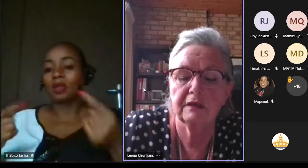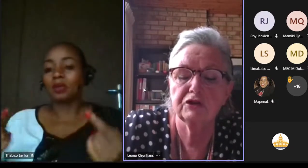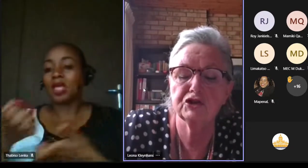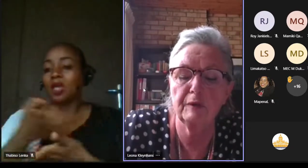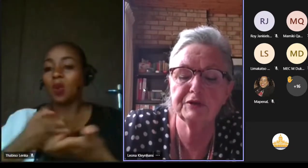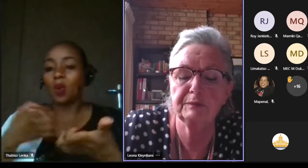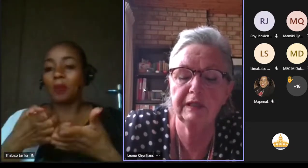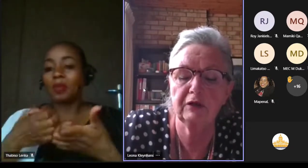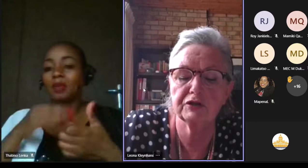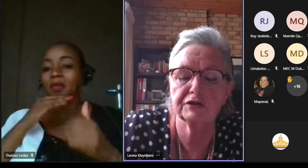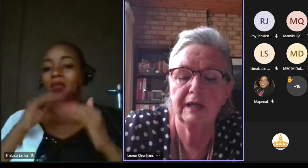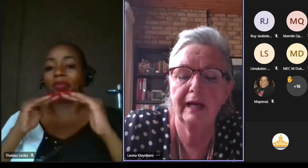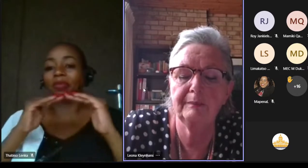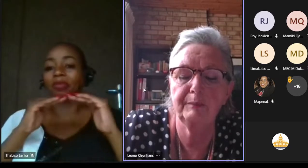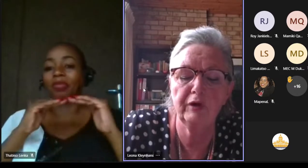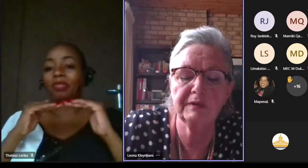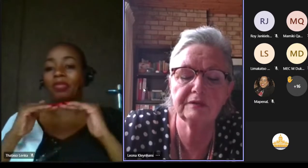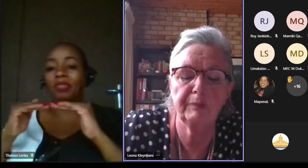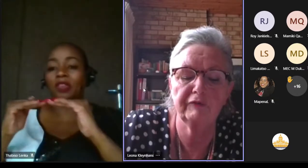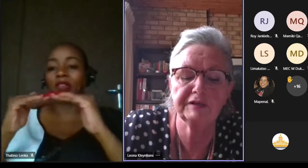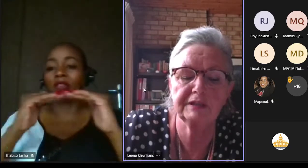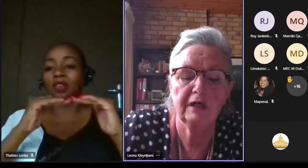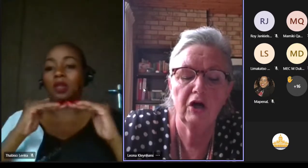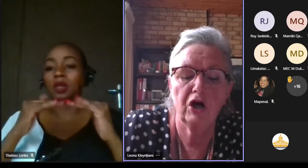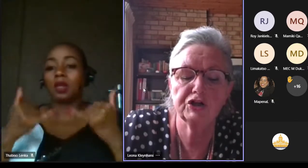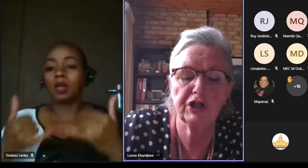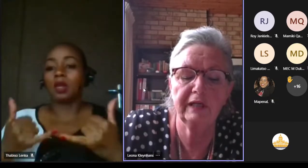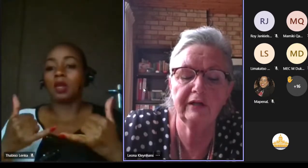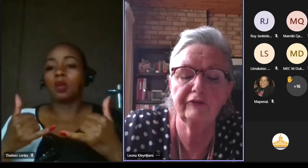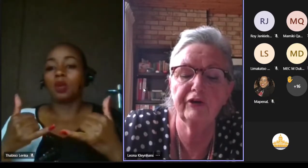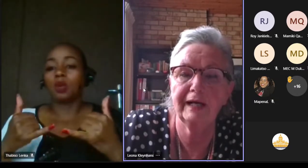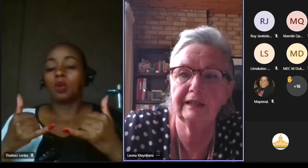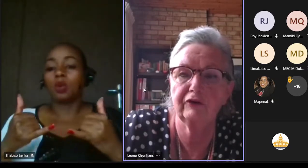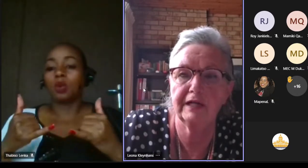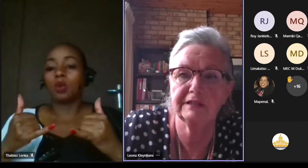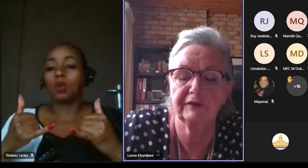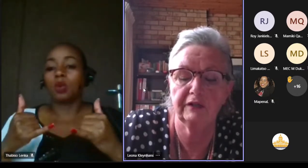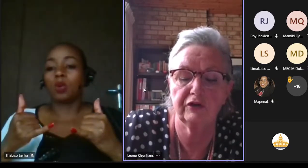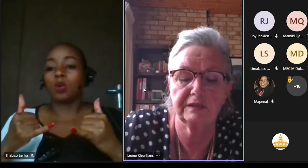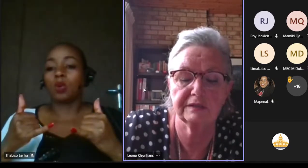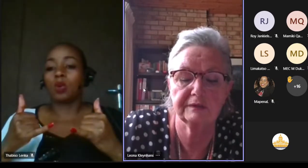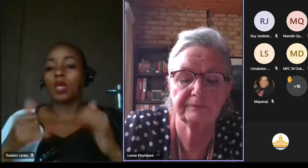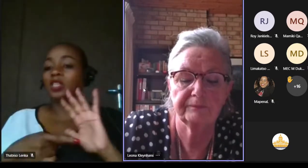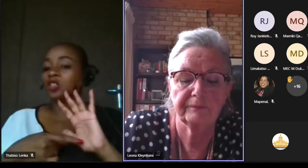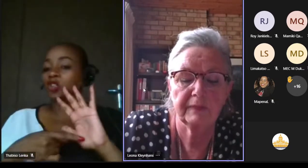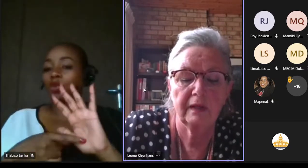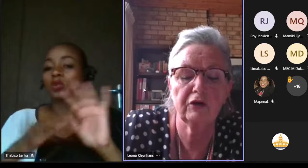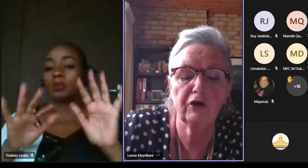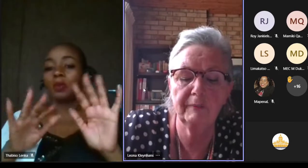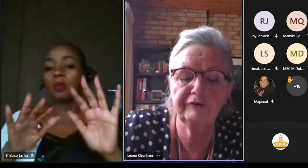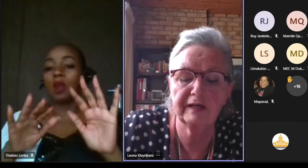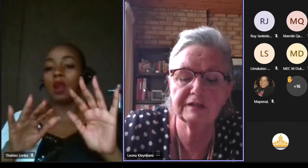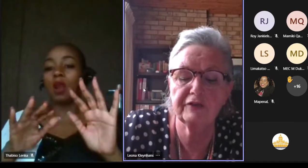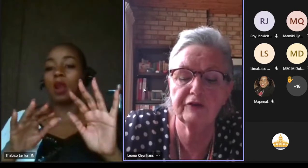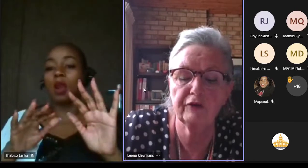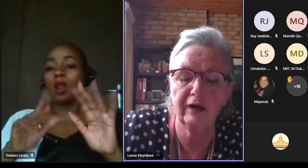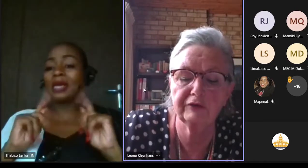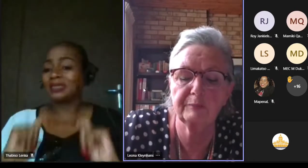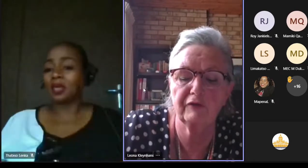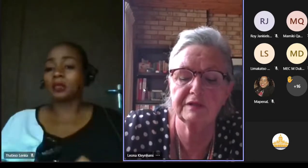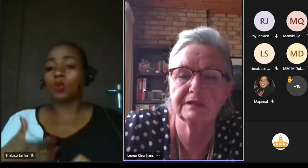stagnant. Jobs are being lost. Unemployment and poverty are showing a frightening rate of increase. The common